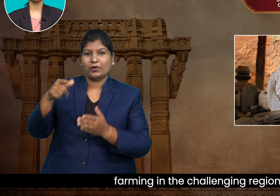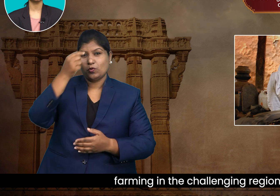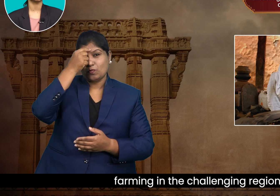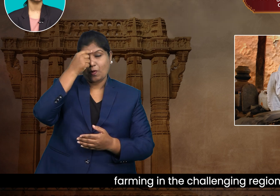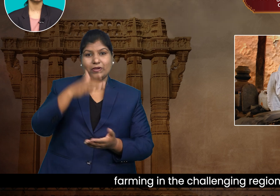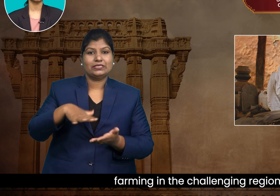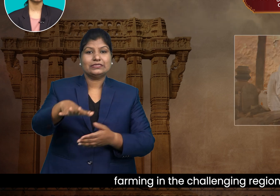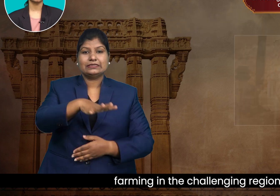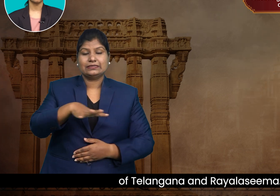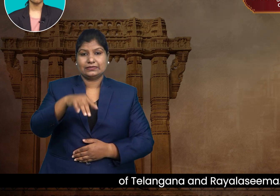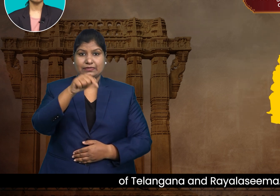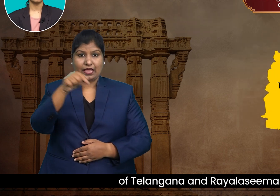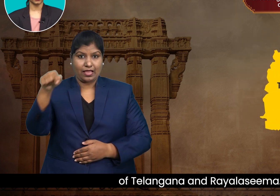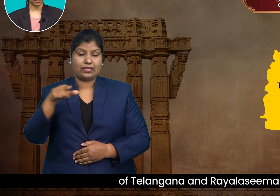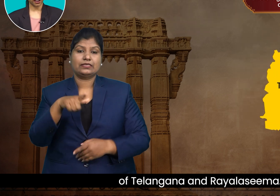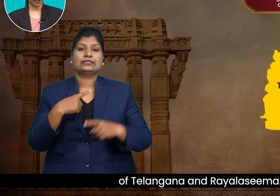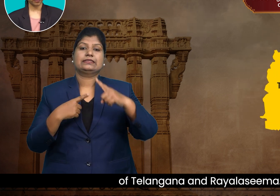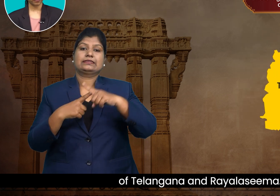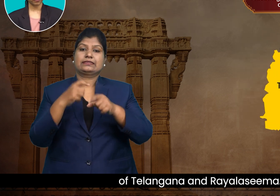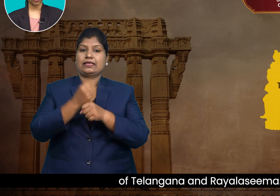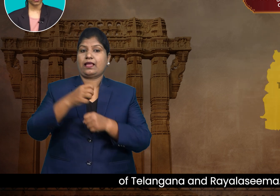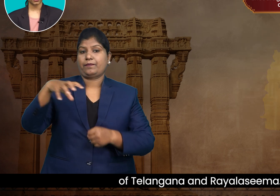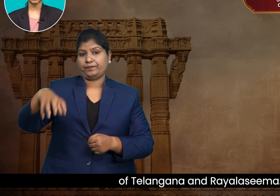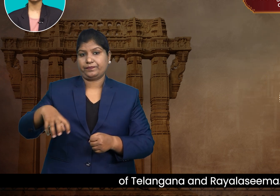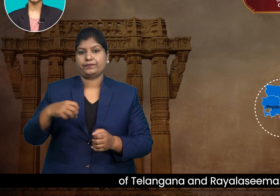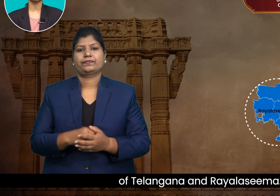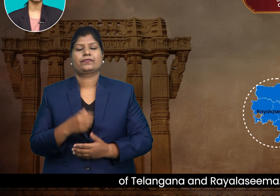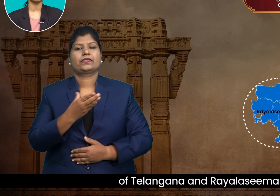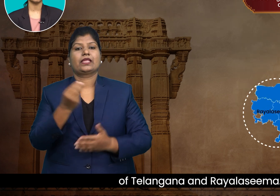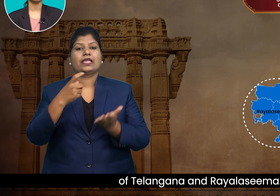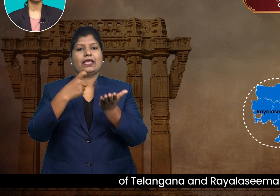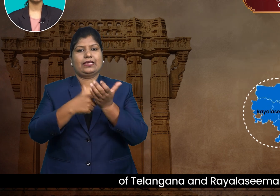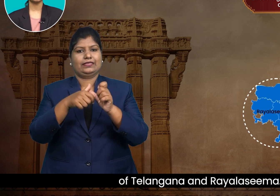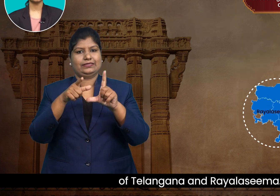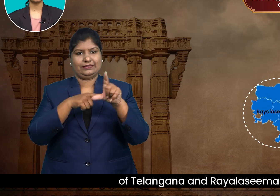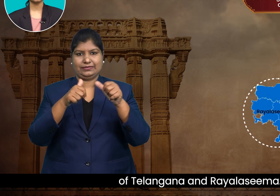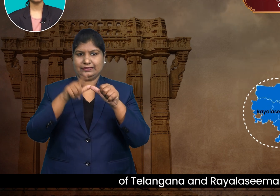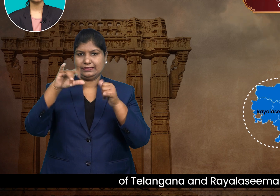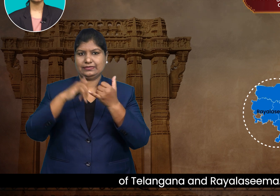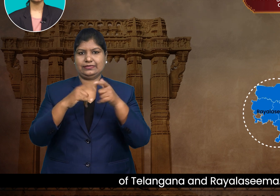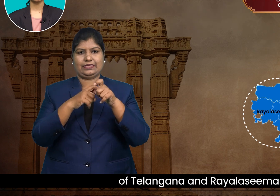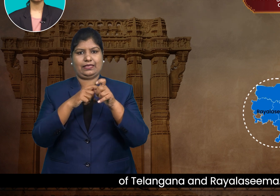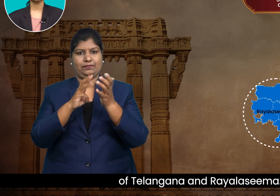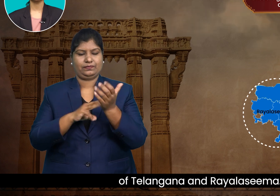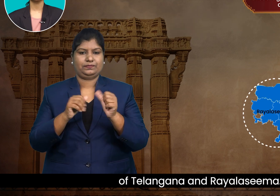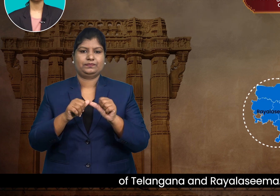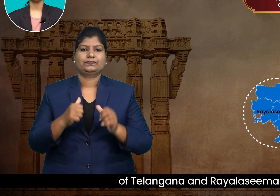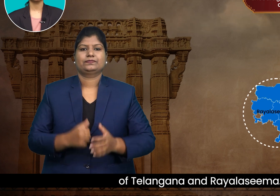challenging regions of Telangana and Rayalaseema.